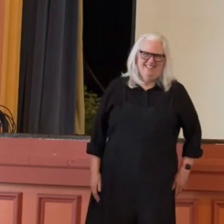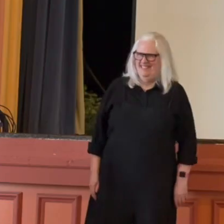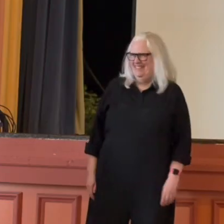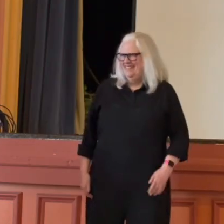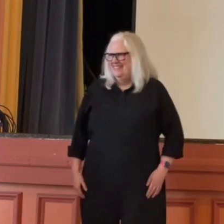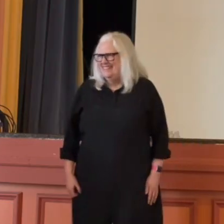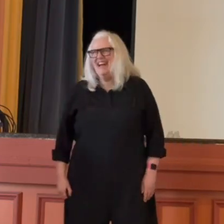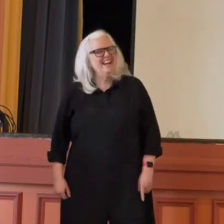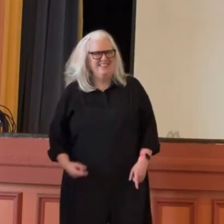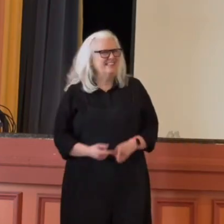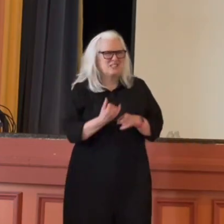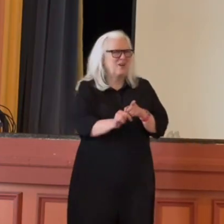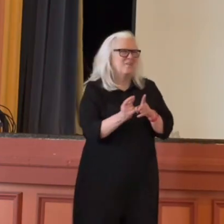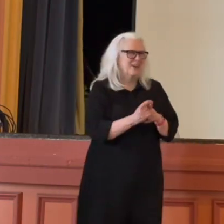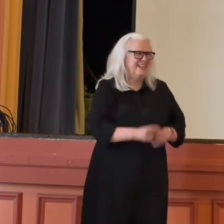I got this